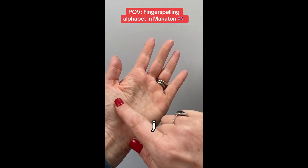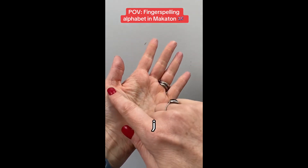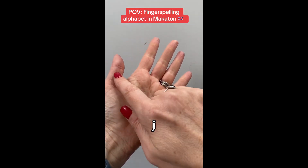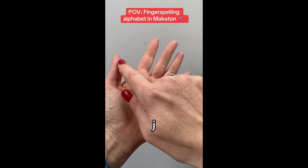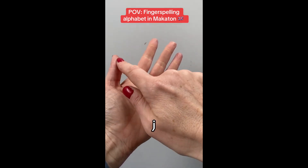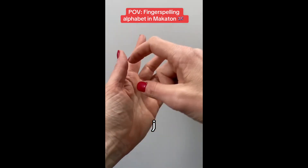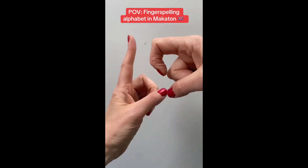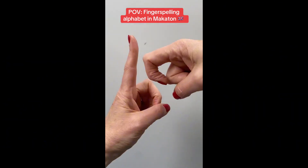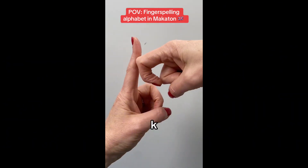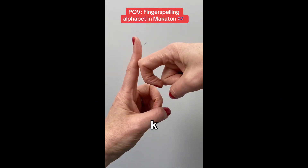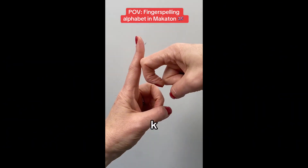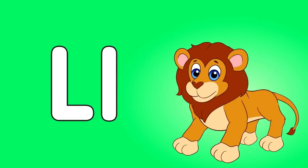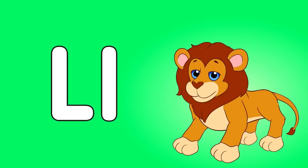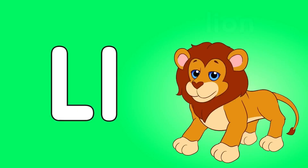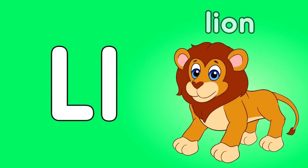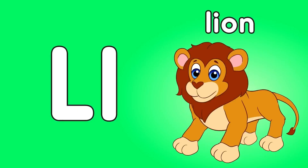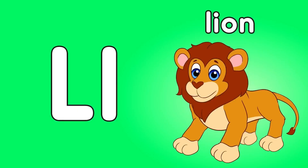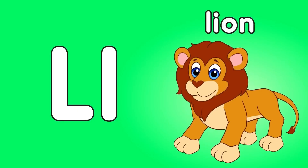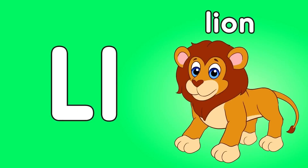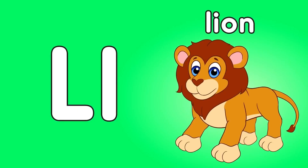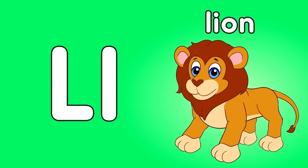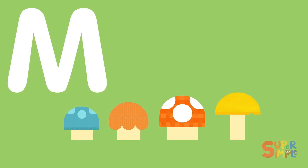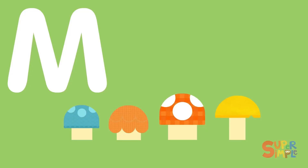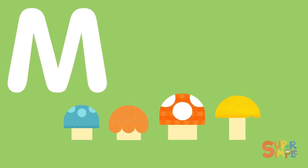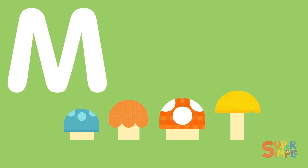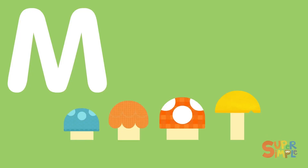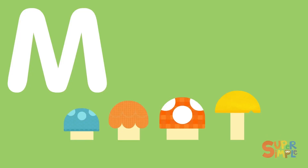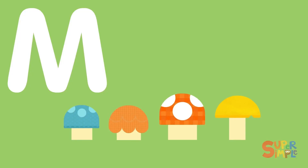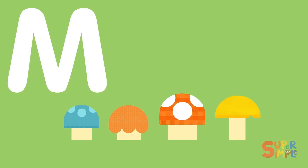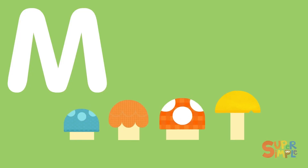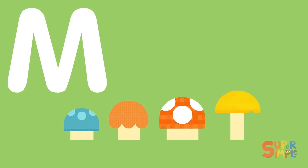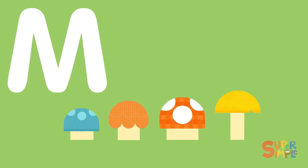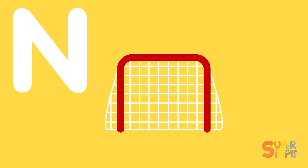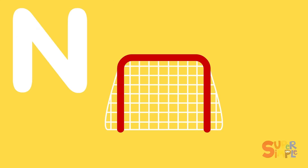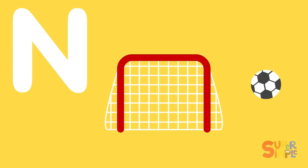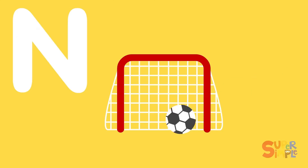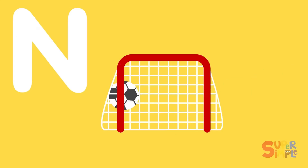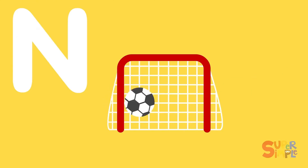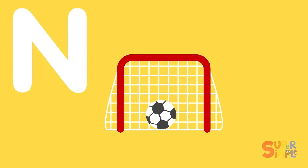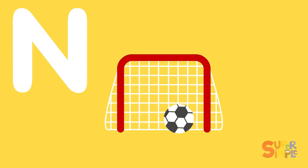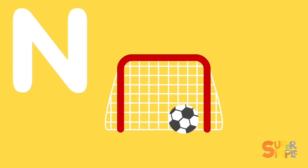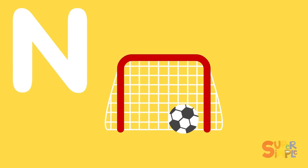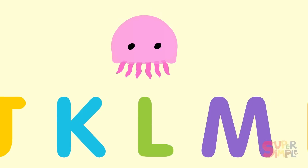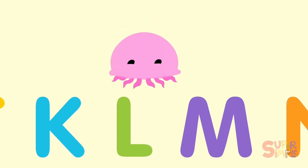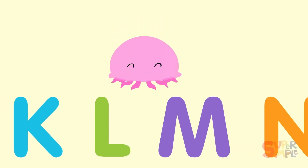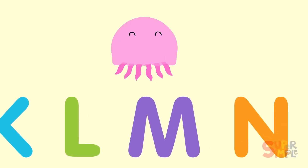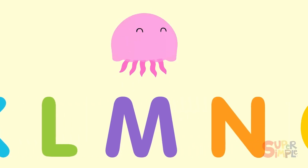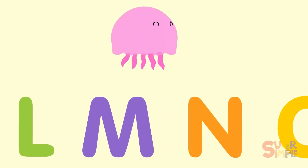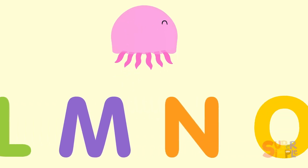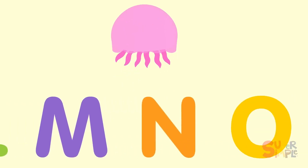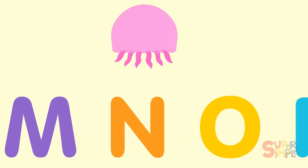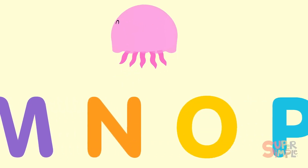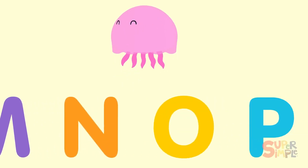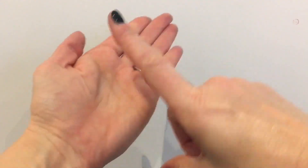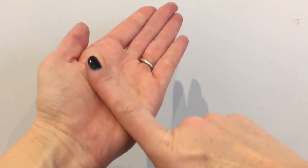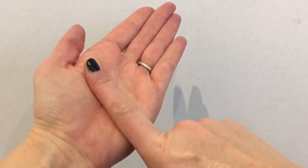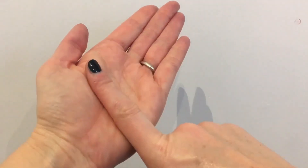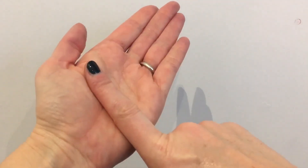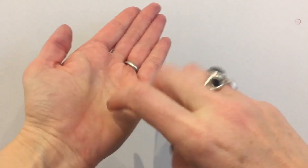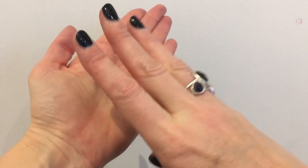J, K, L, lion, M is for mushroom. N is for net. L, M, N, L,